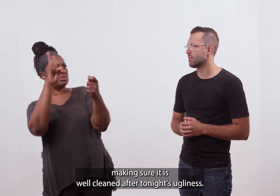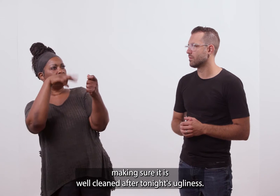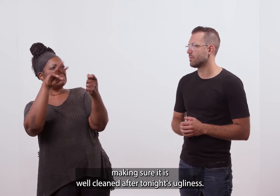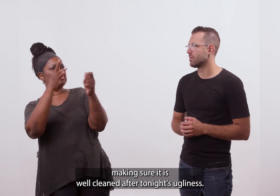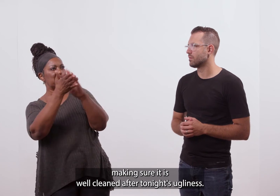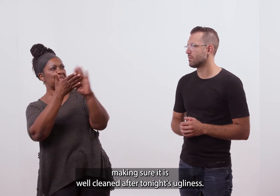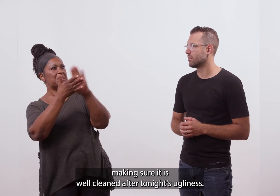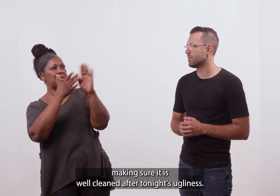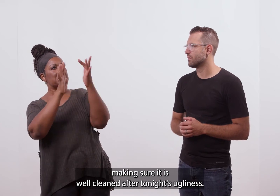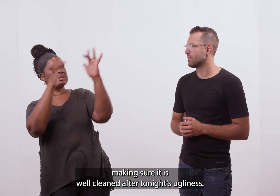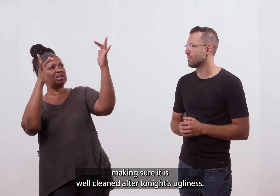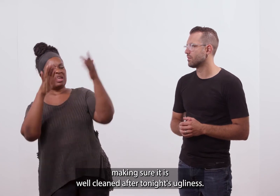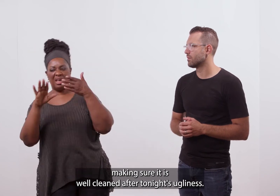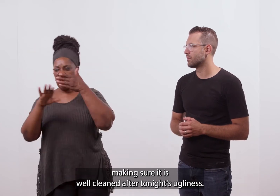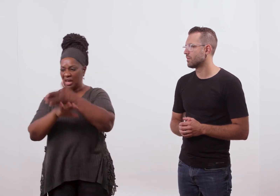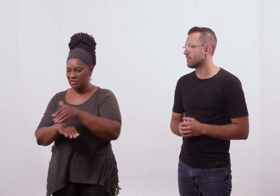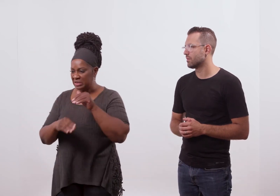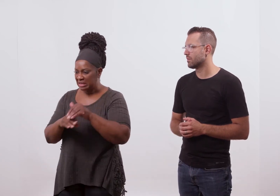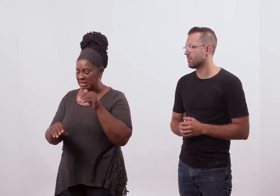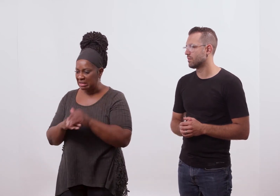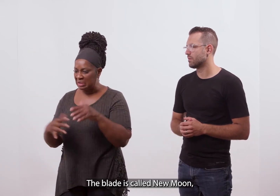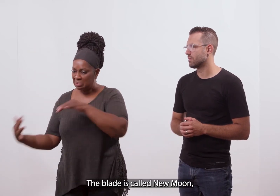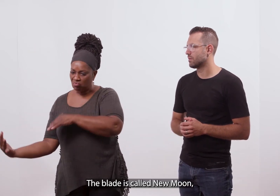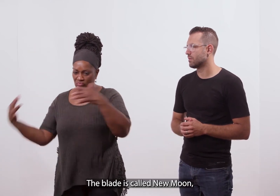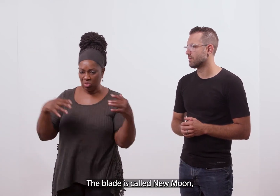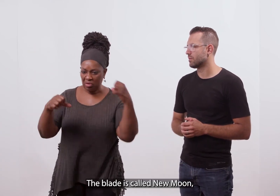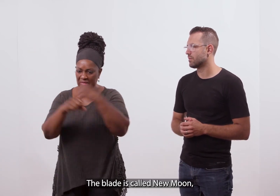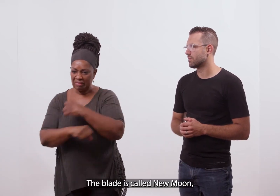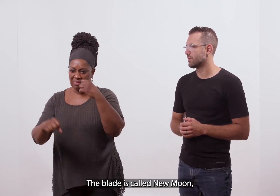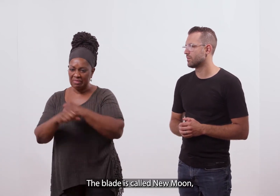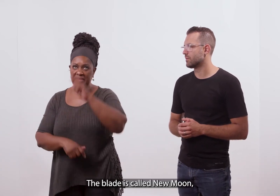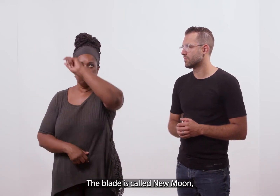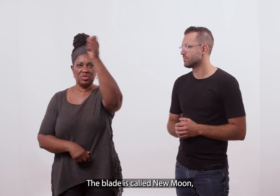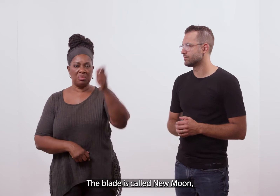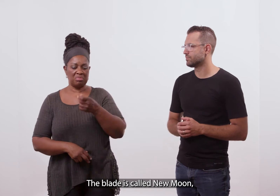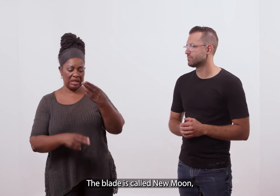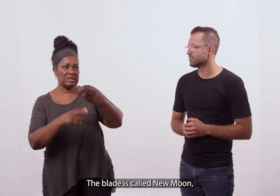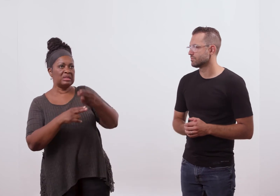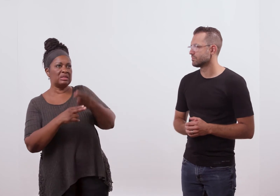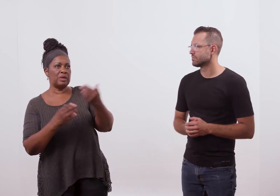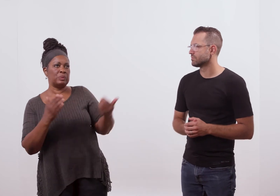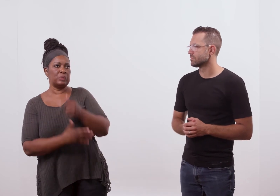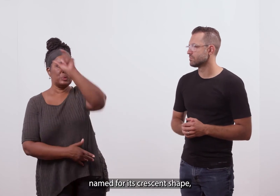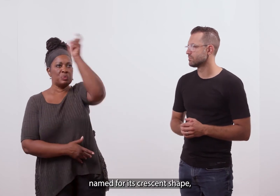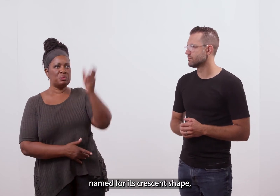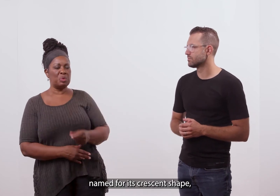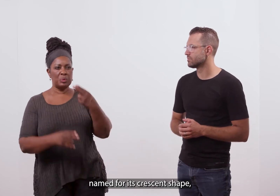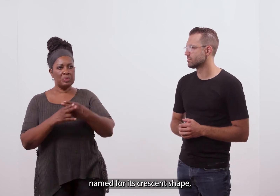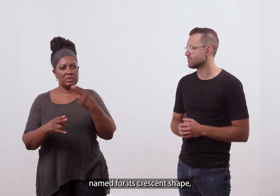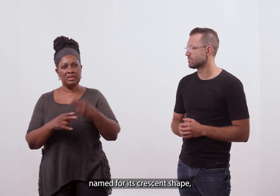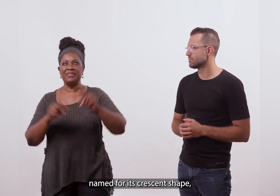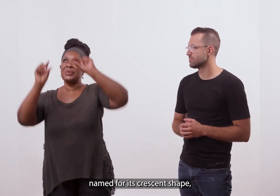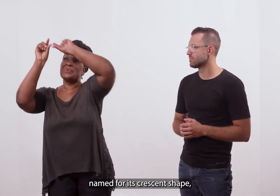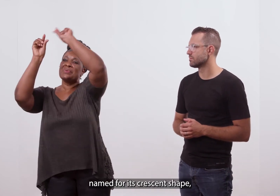well cleaned after tonight's ugliness. The blade is called New Moon, named for its